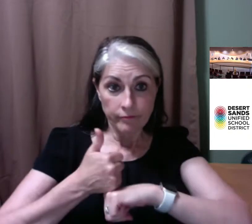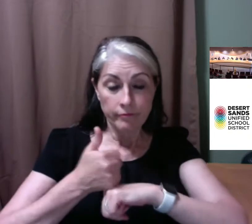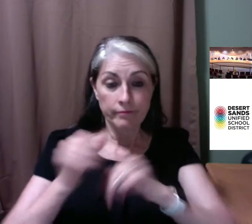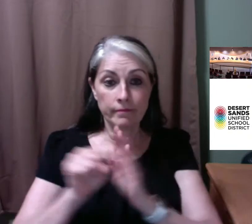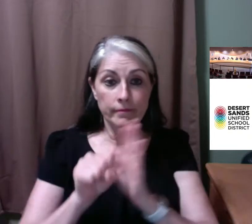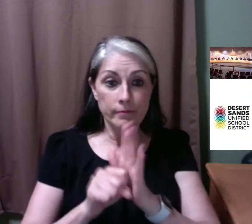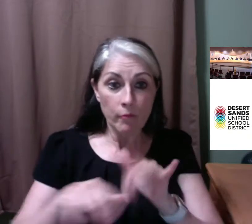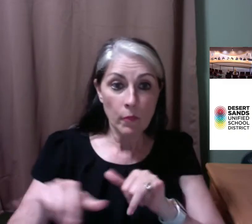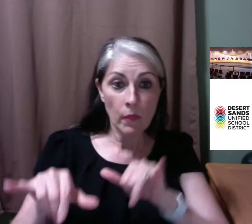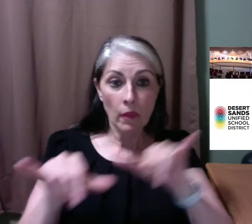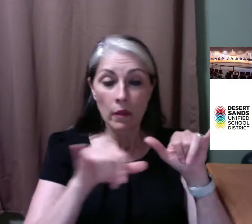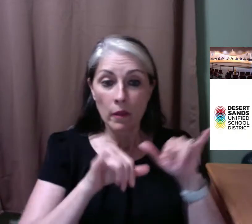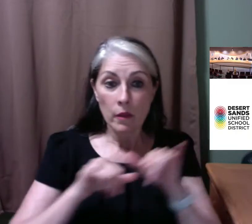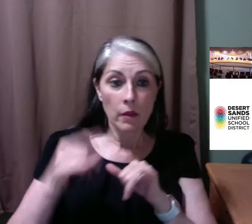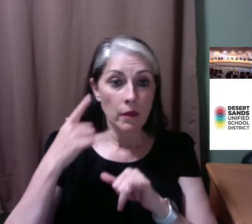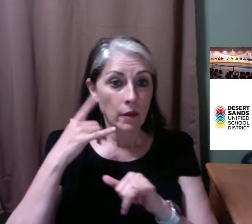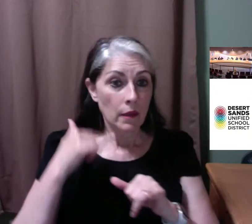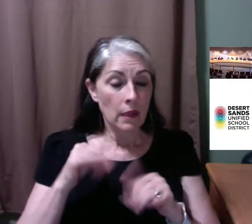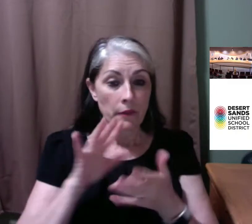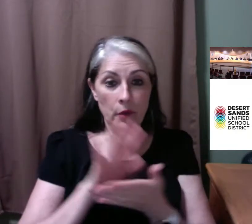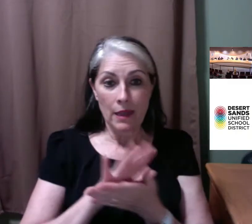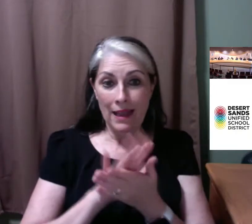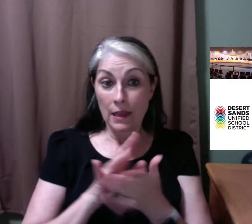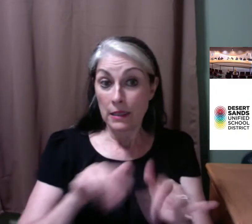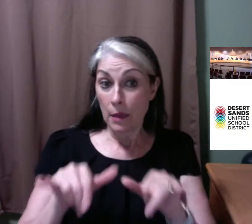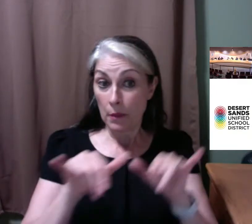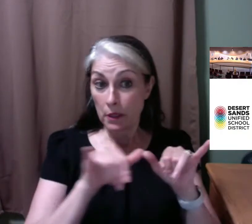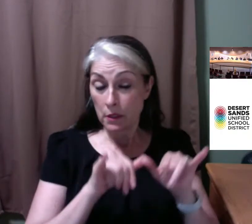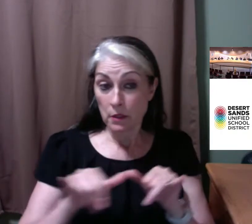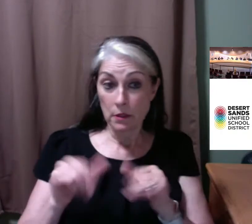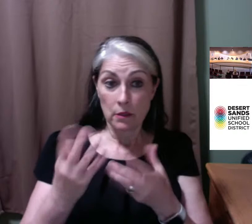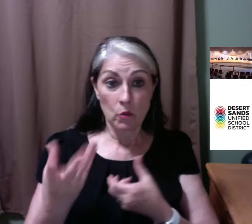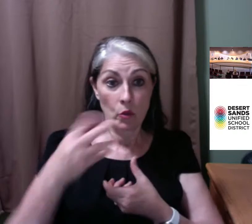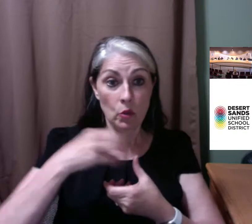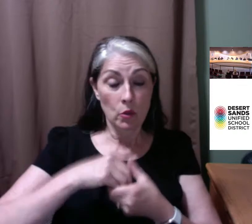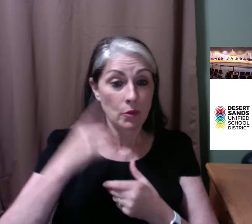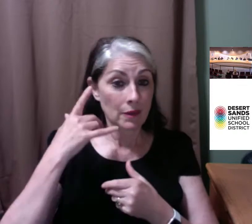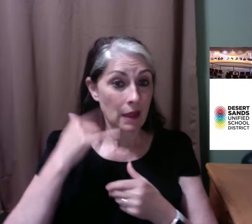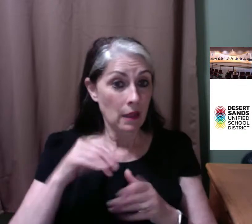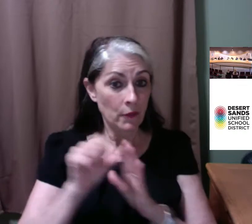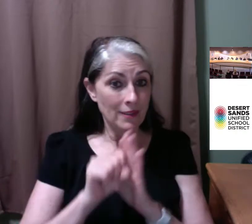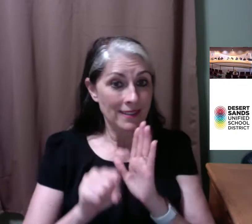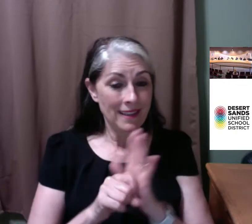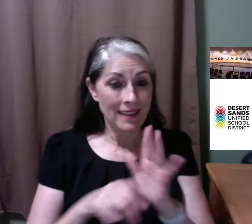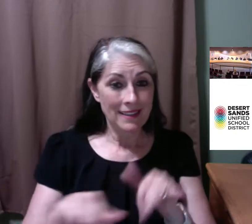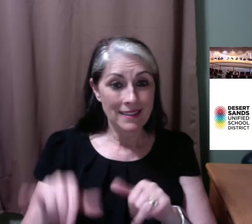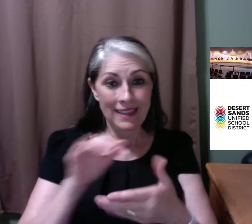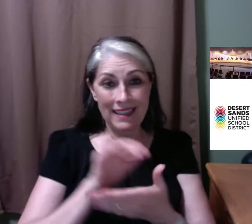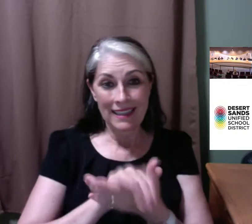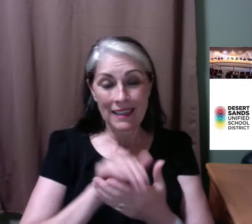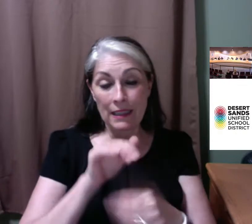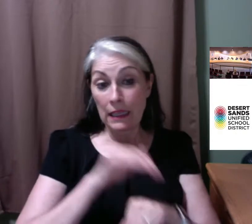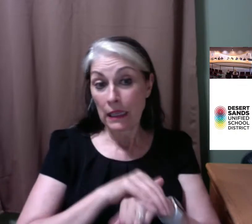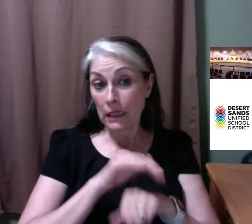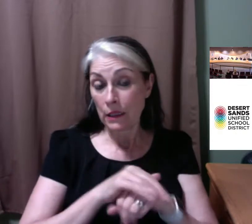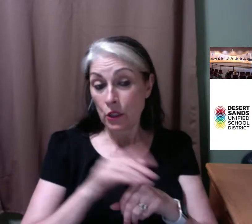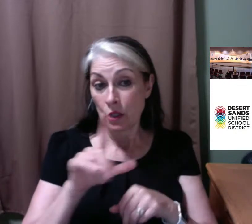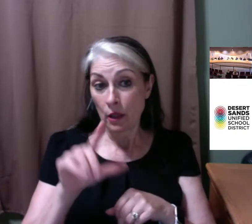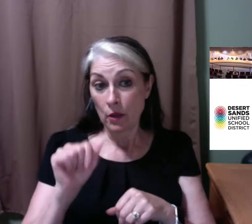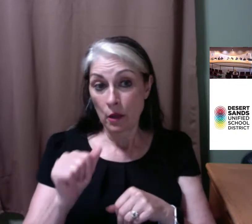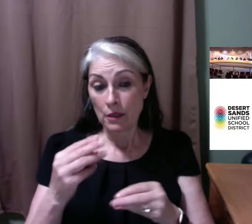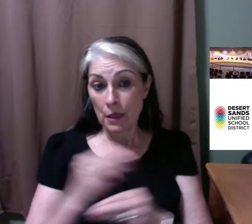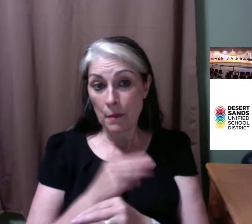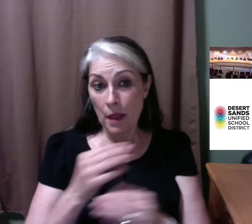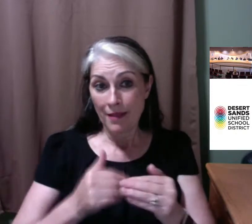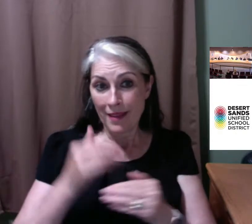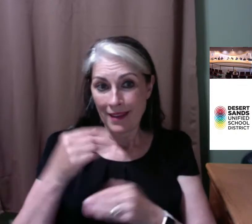This relates to implementing California's academic standards, which includes California state standards in English language arts and math, the next